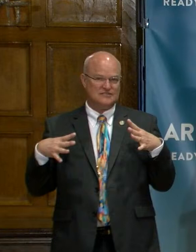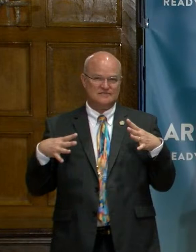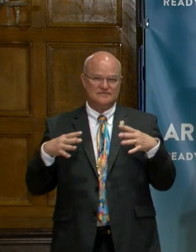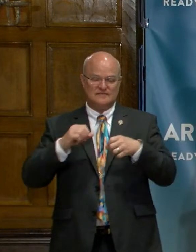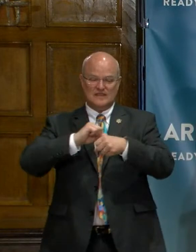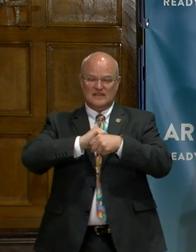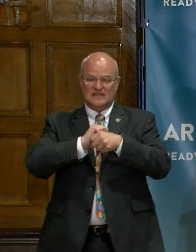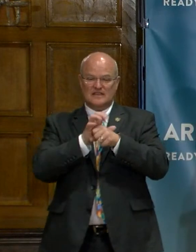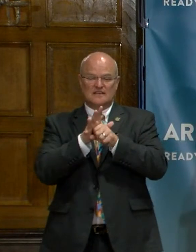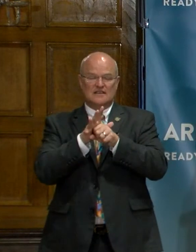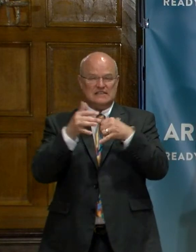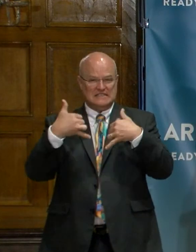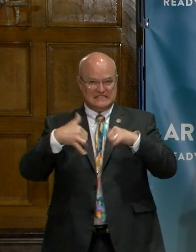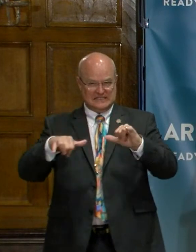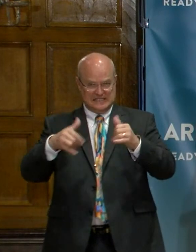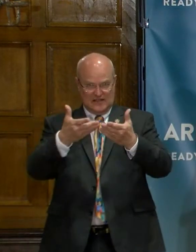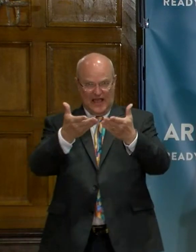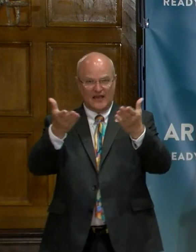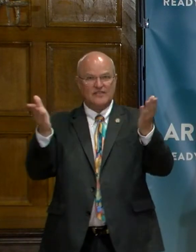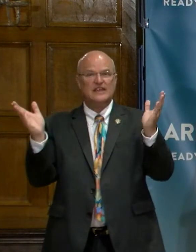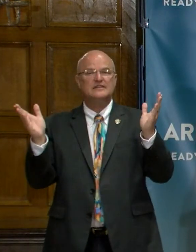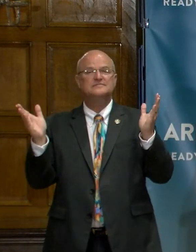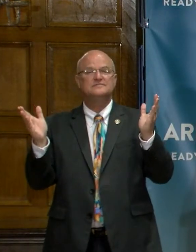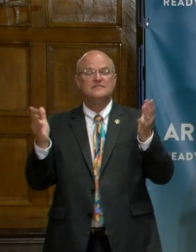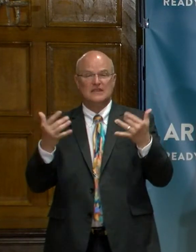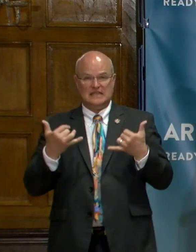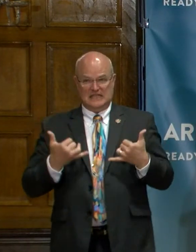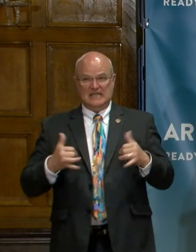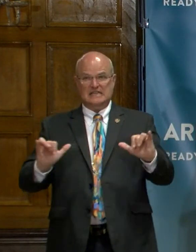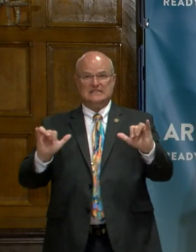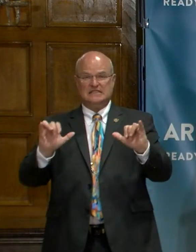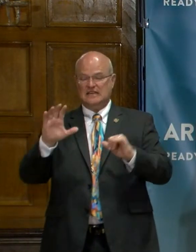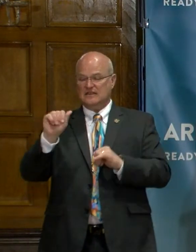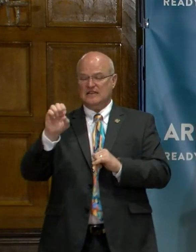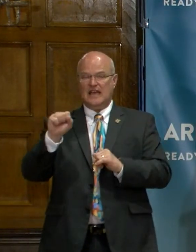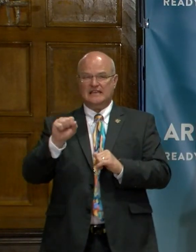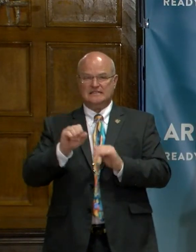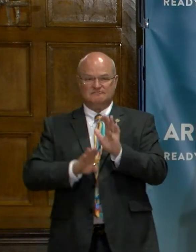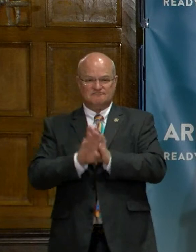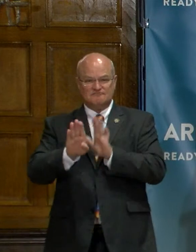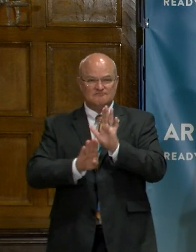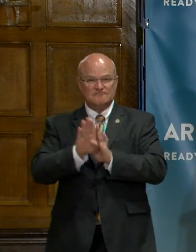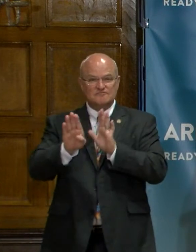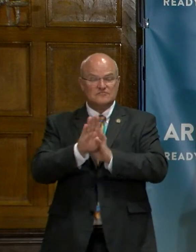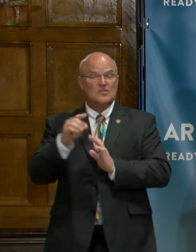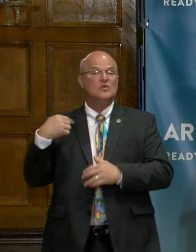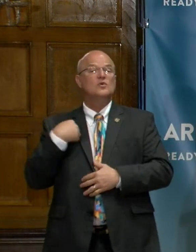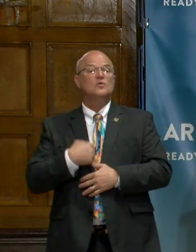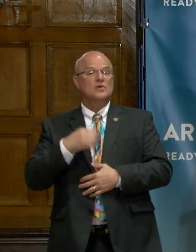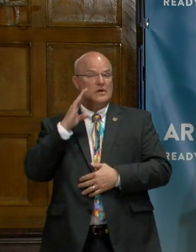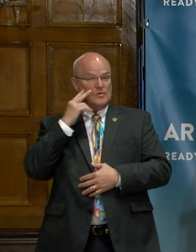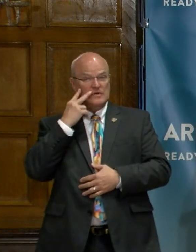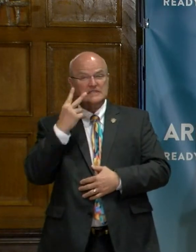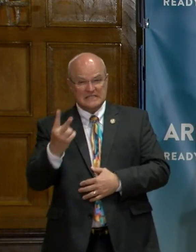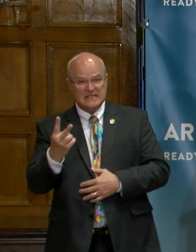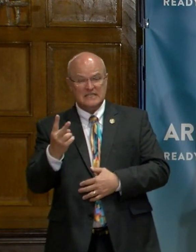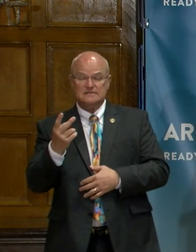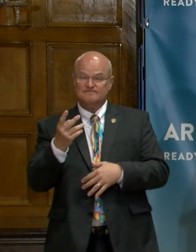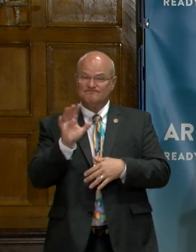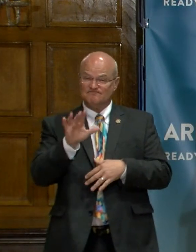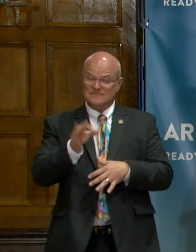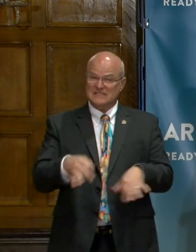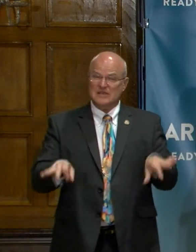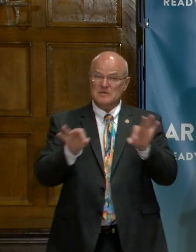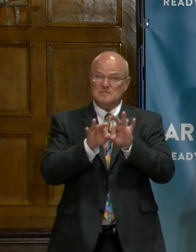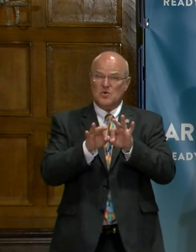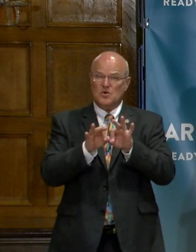The virus is still out there. There's still cases that are being developed, as we will see. And so it is important